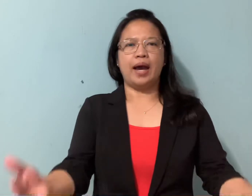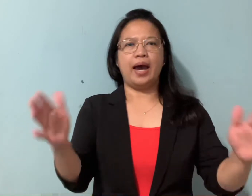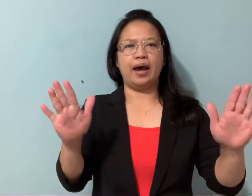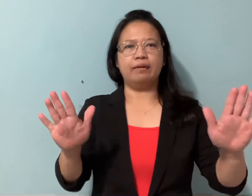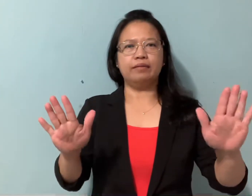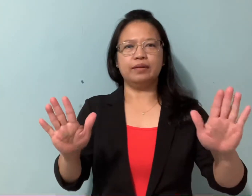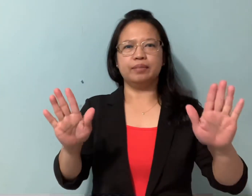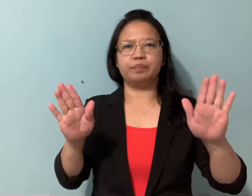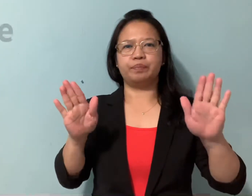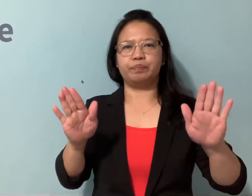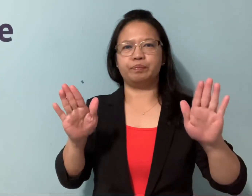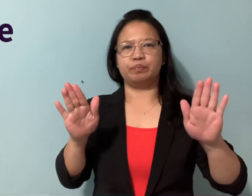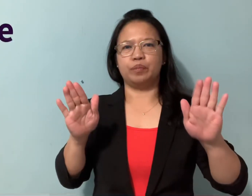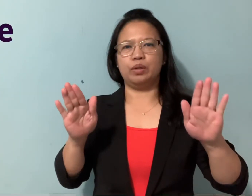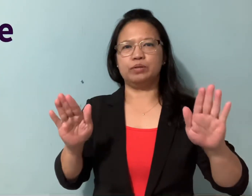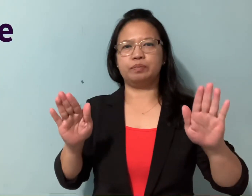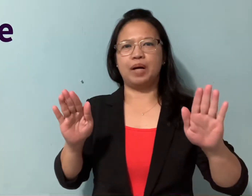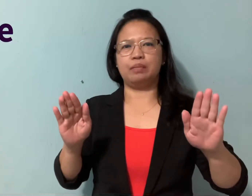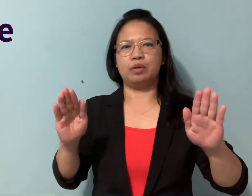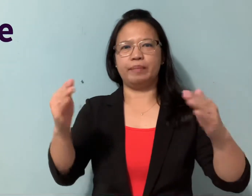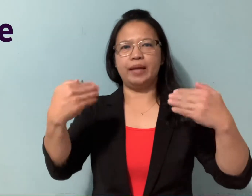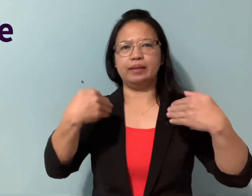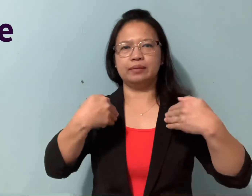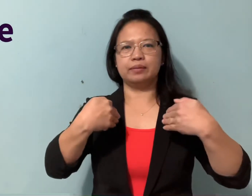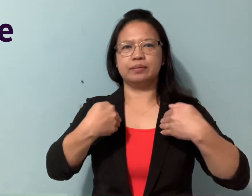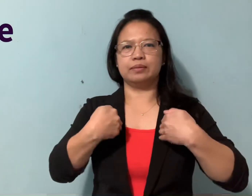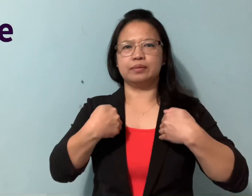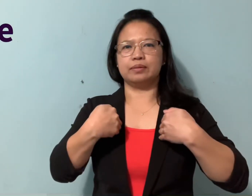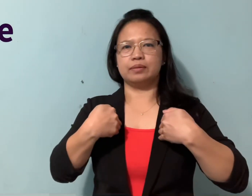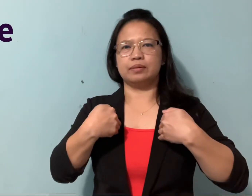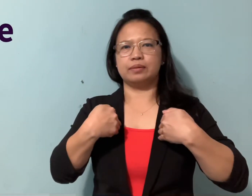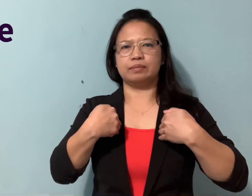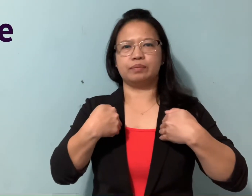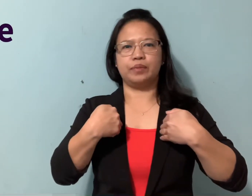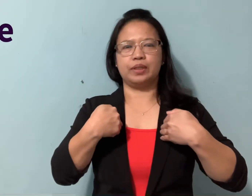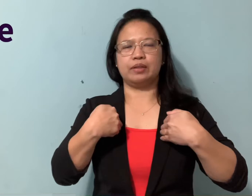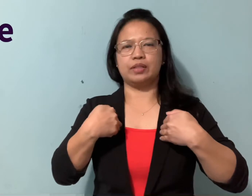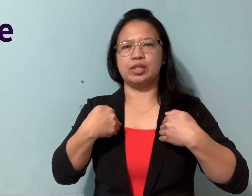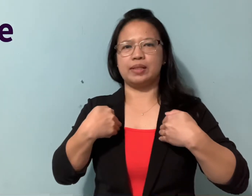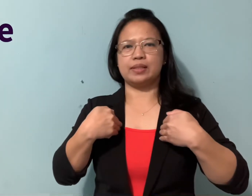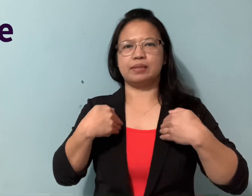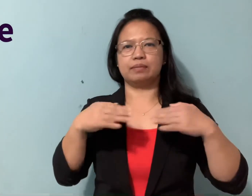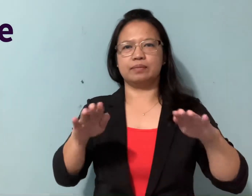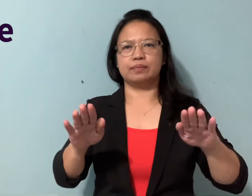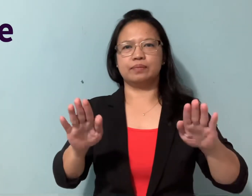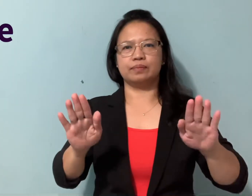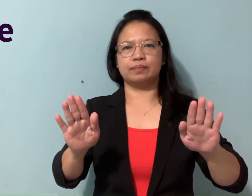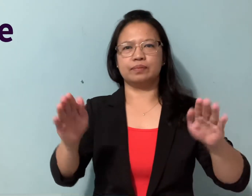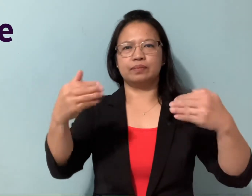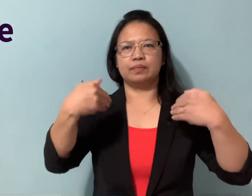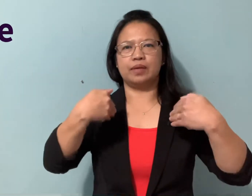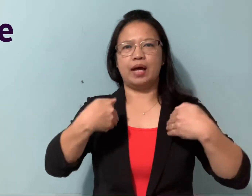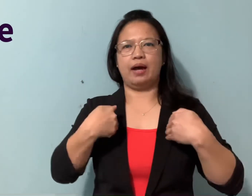Have, both palm open, pointed to our chest. Have,